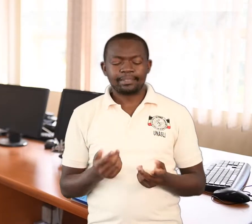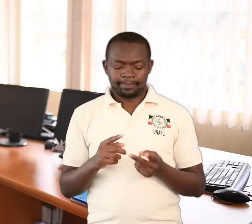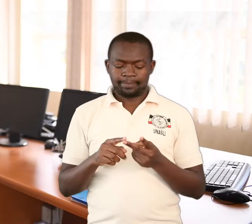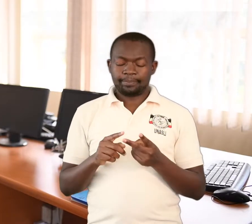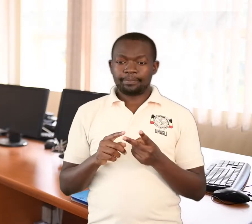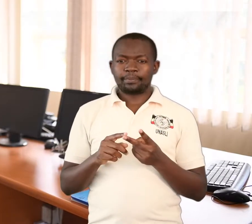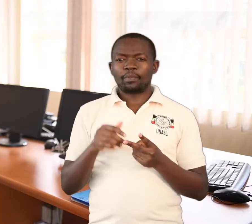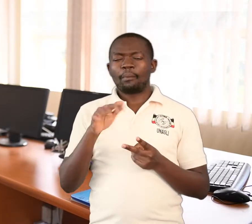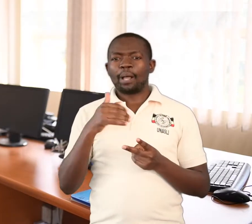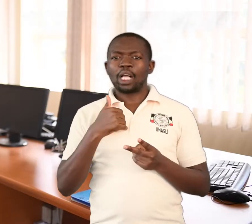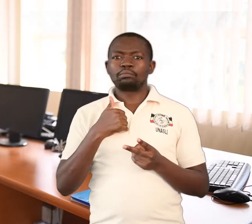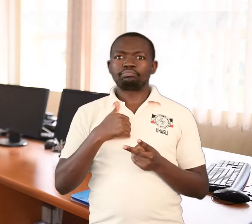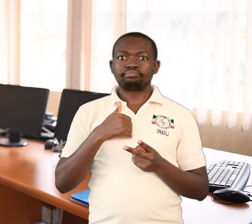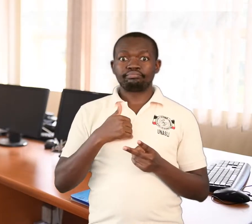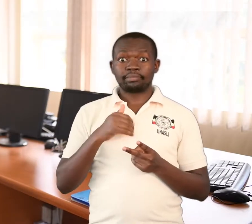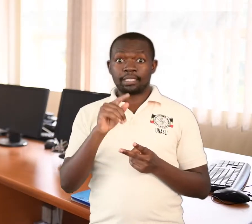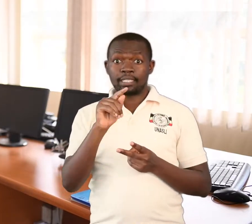taste.